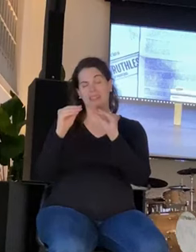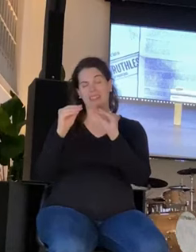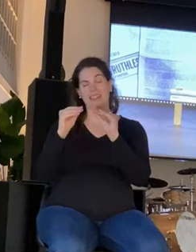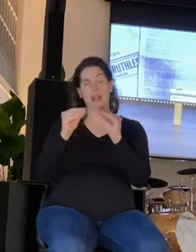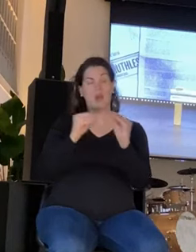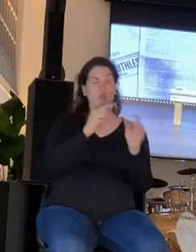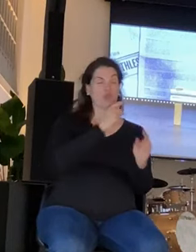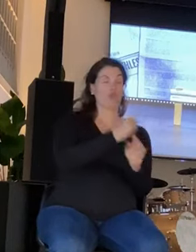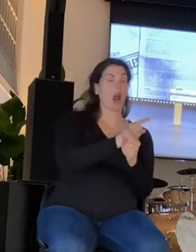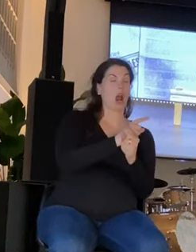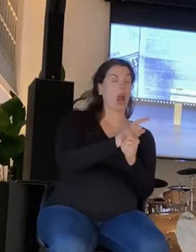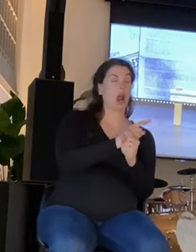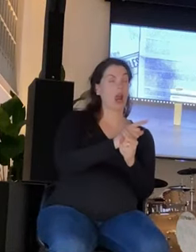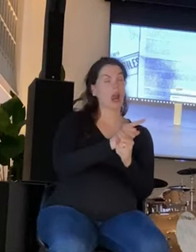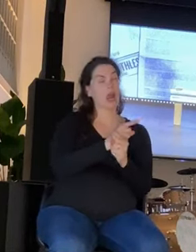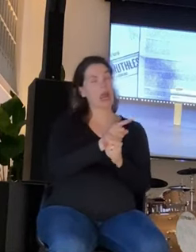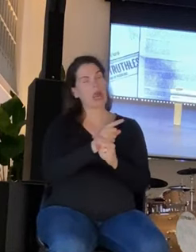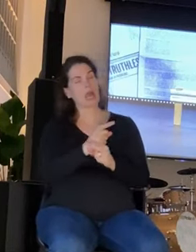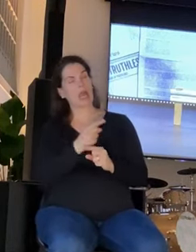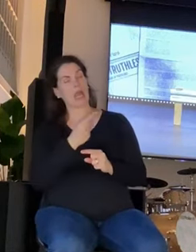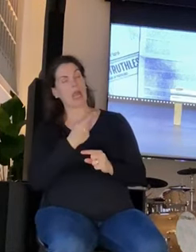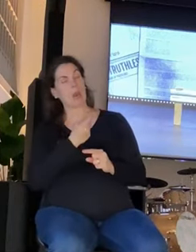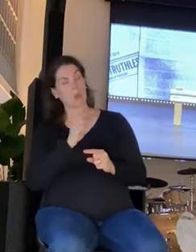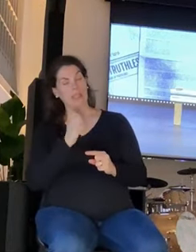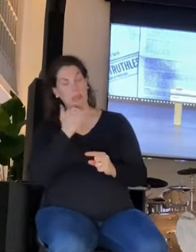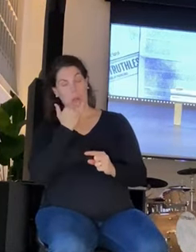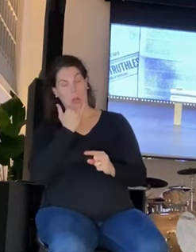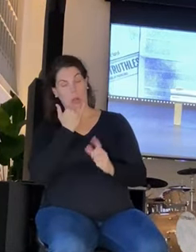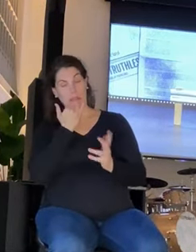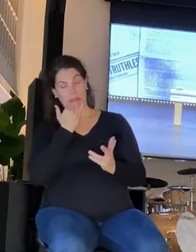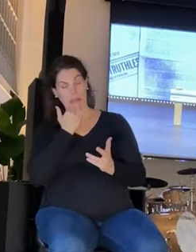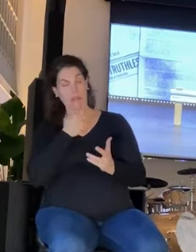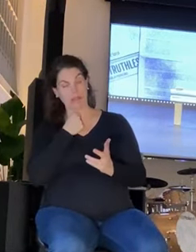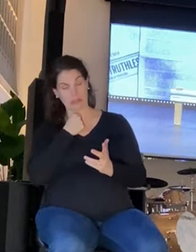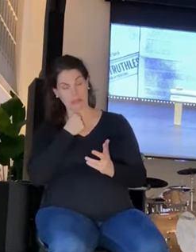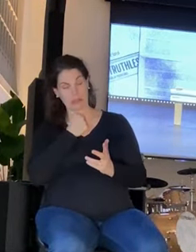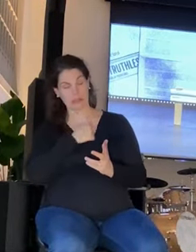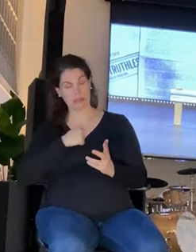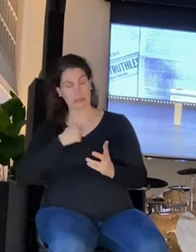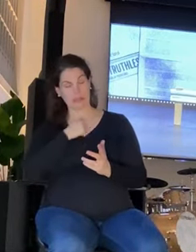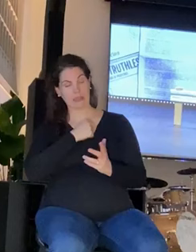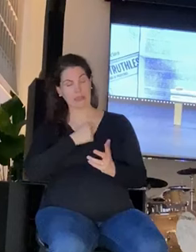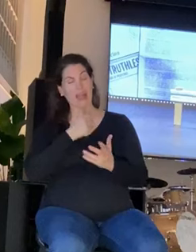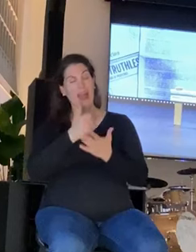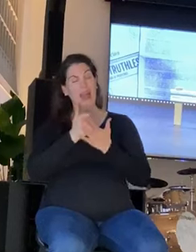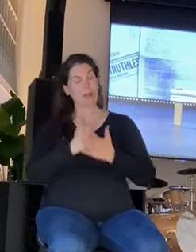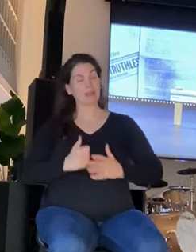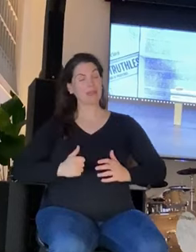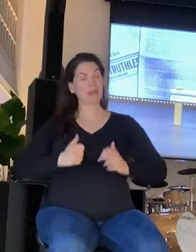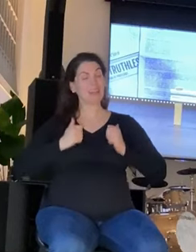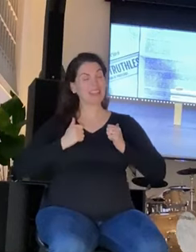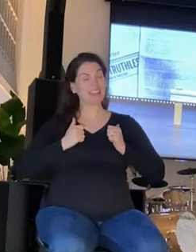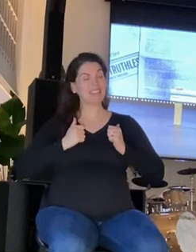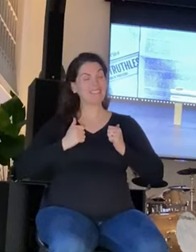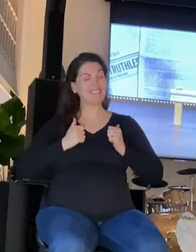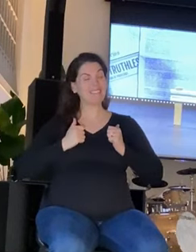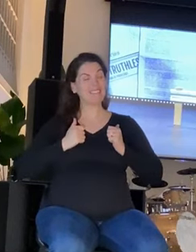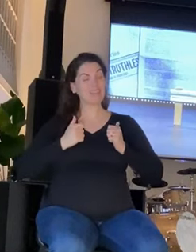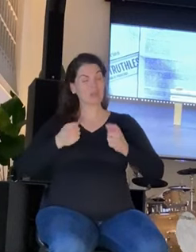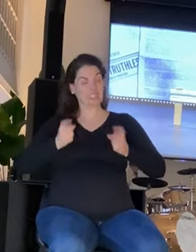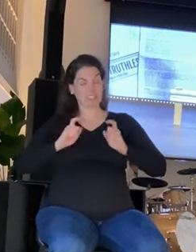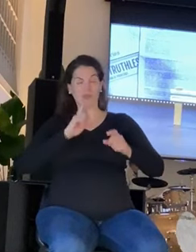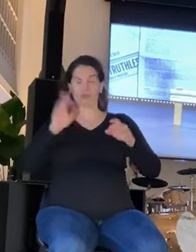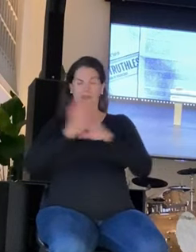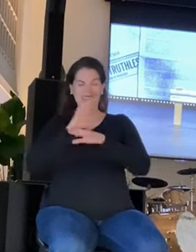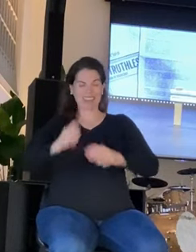right and where we are wrong. It helps us to know how to live in a way that brings life to us. You are the creator of life, you